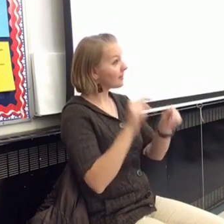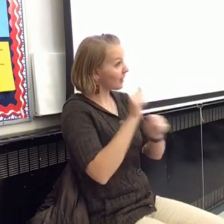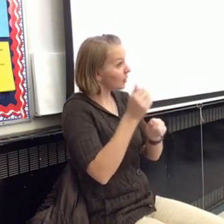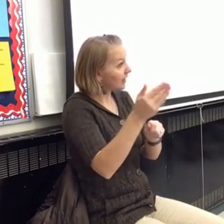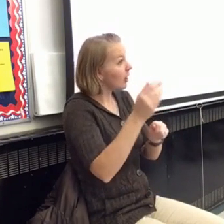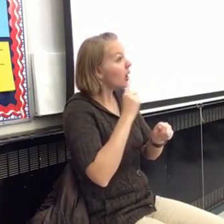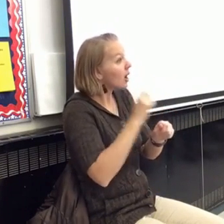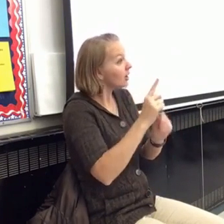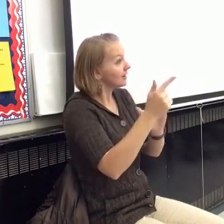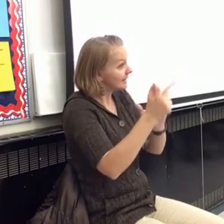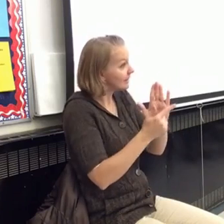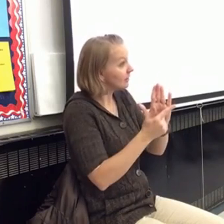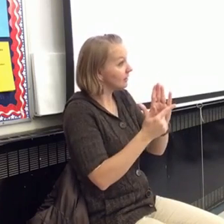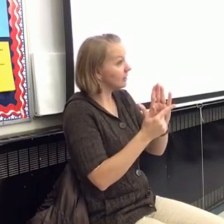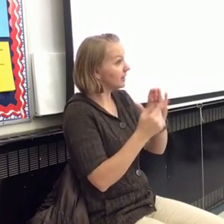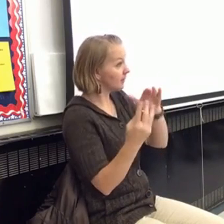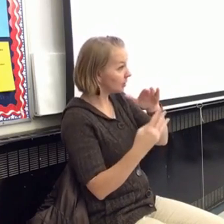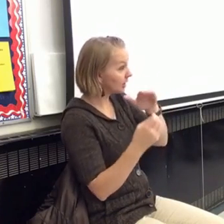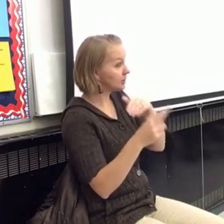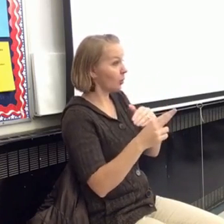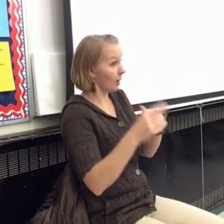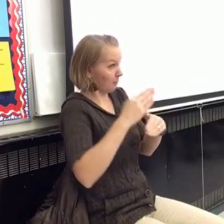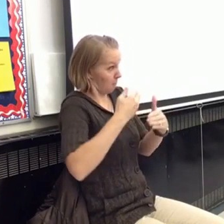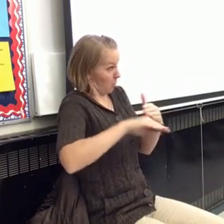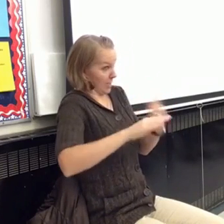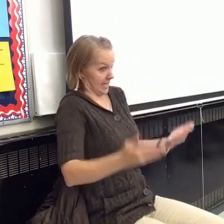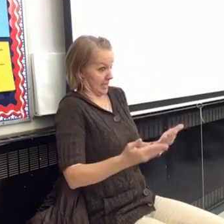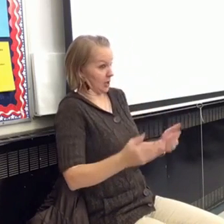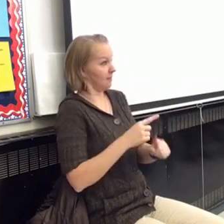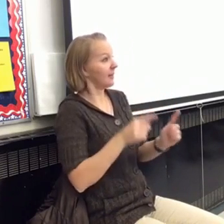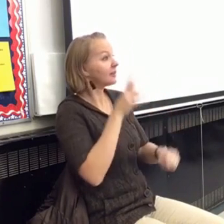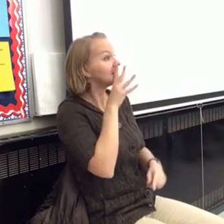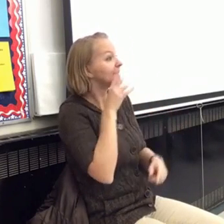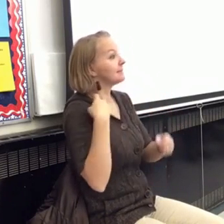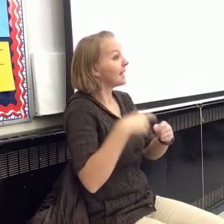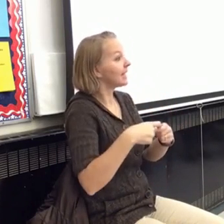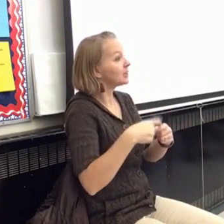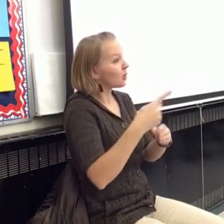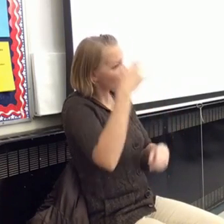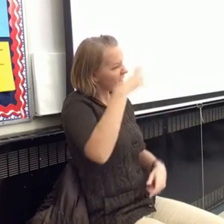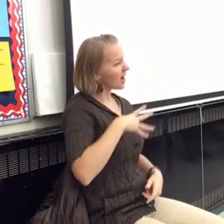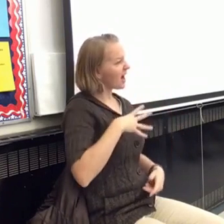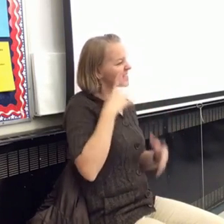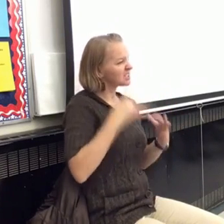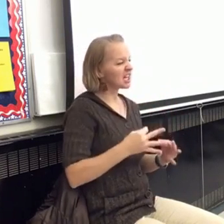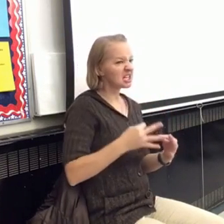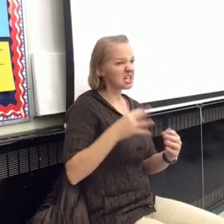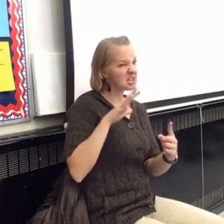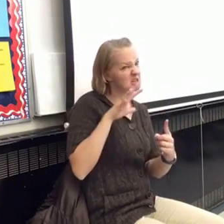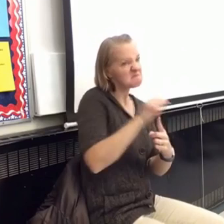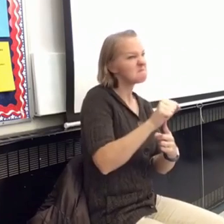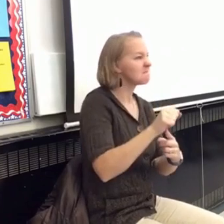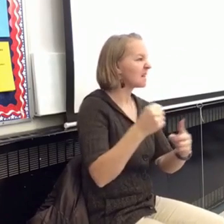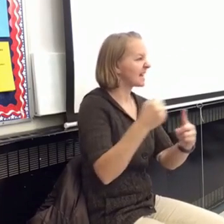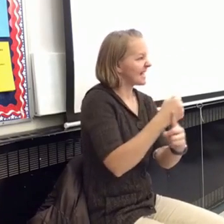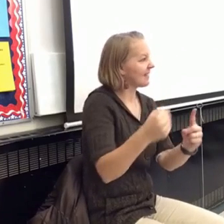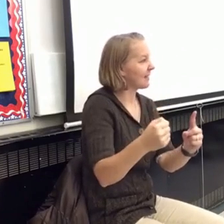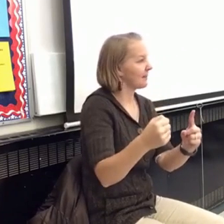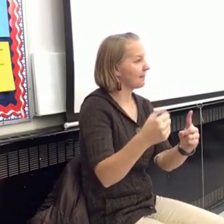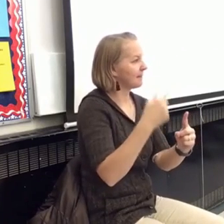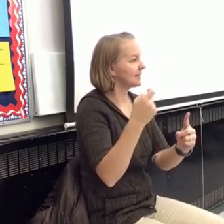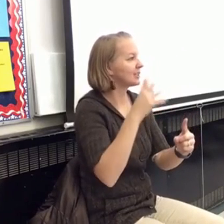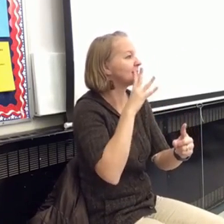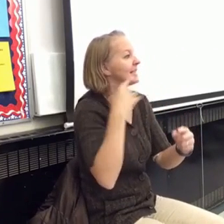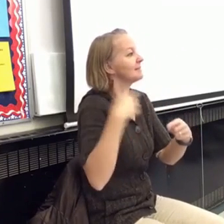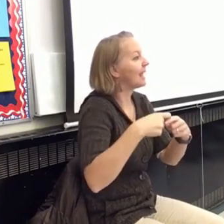legal immigrants or native-born citizens. They were speaking Spanish, and a guy attempted to attack them for speaking Spanish in the United States.